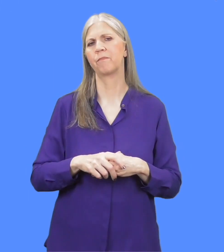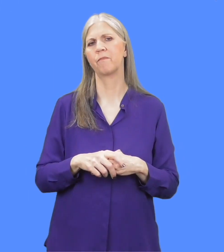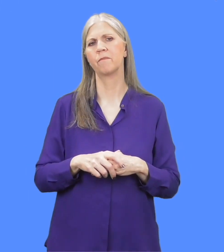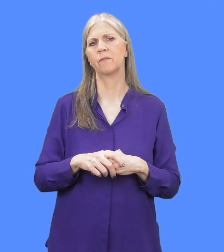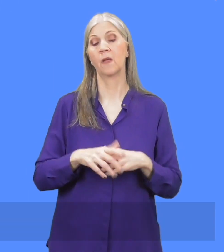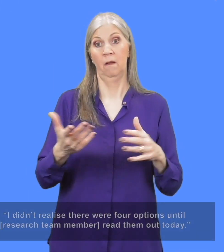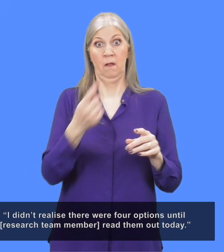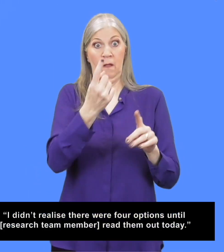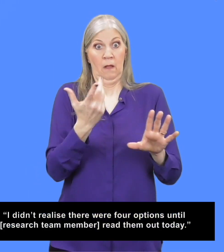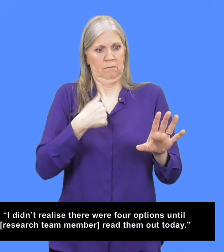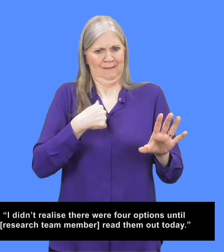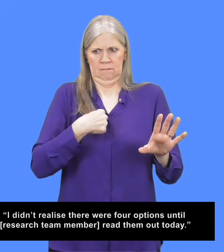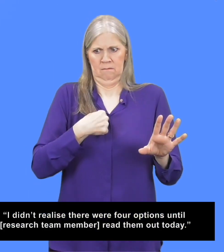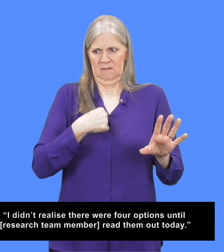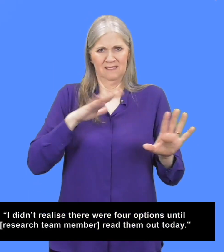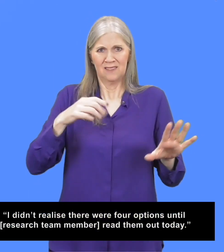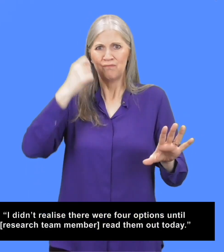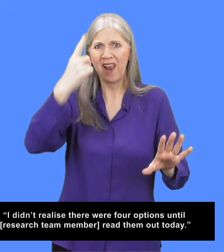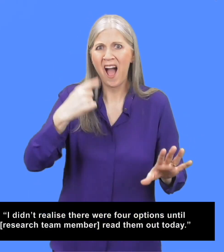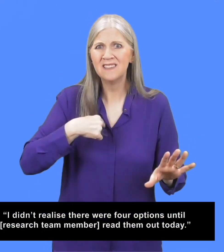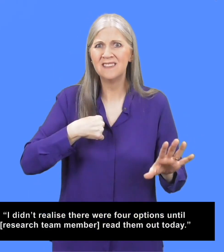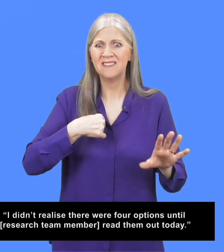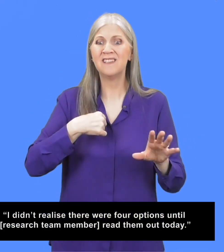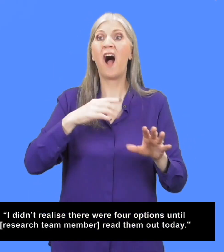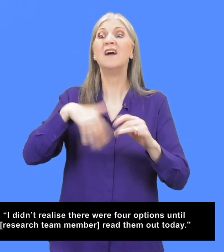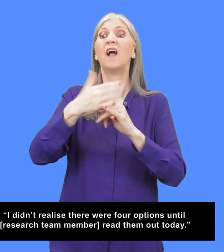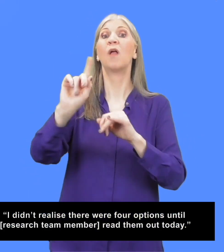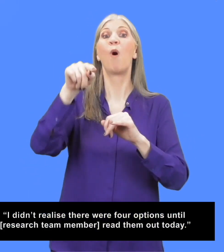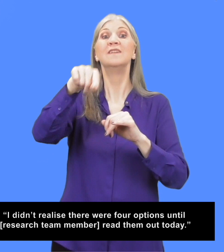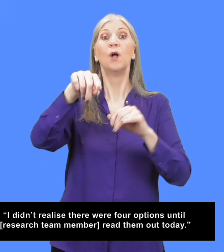I didn't realise there were 4 options until the research team member